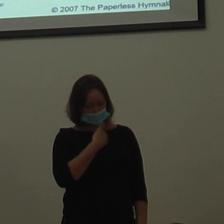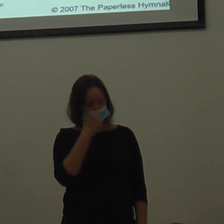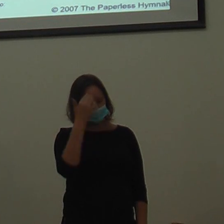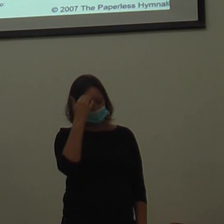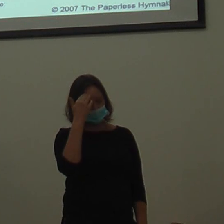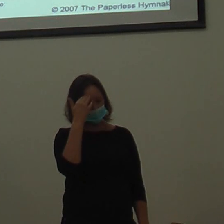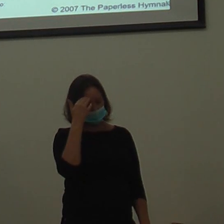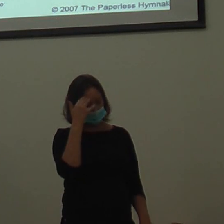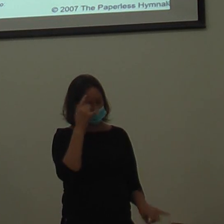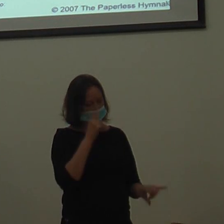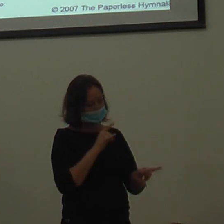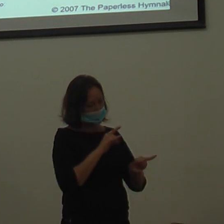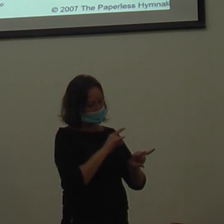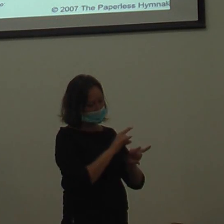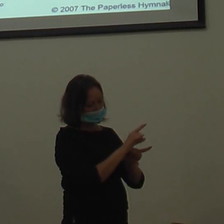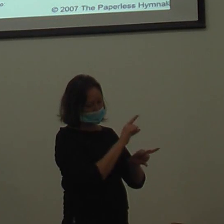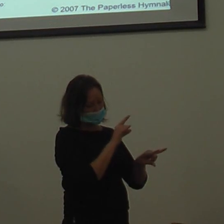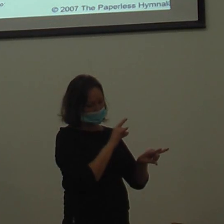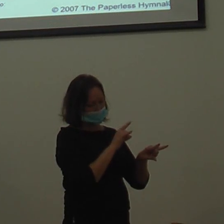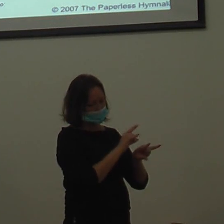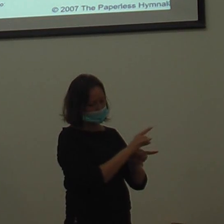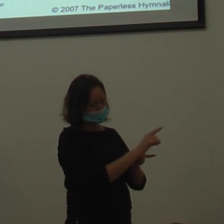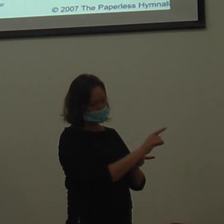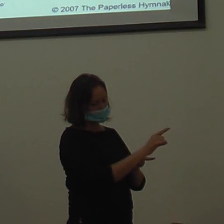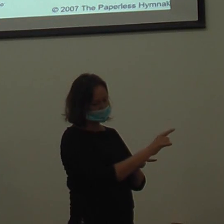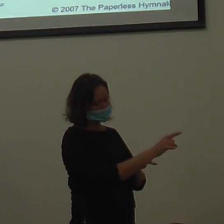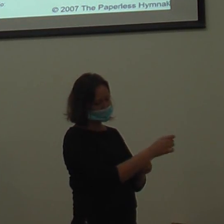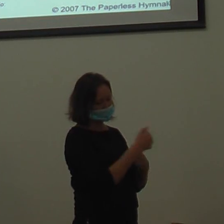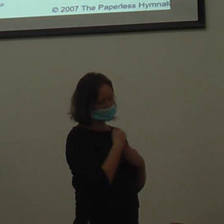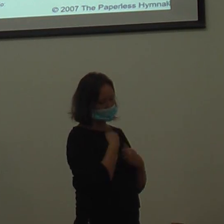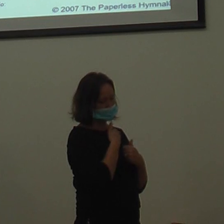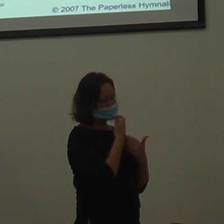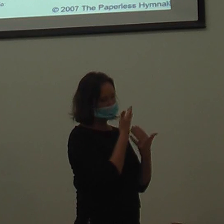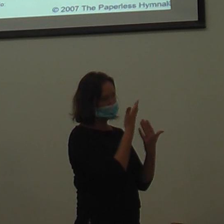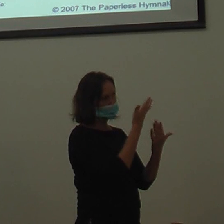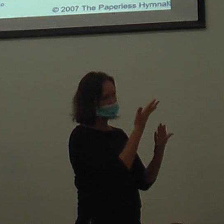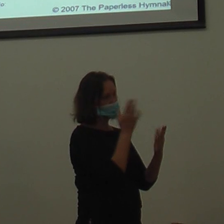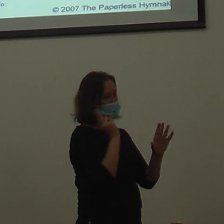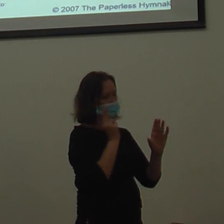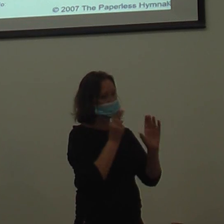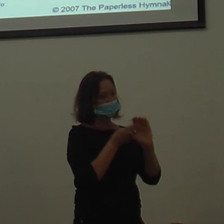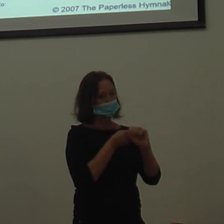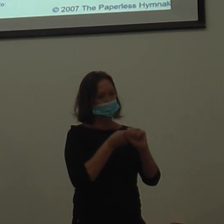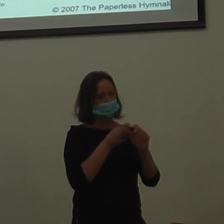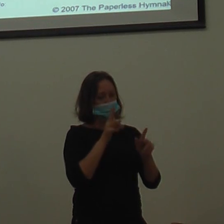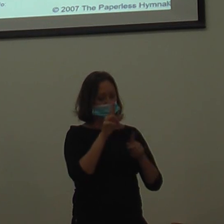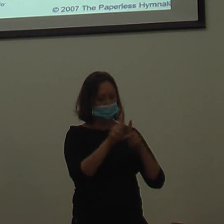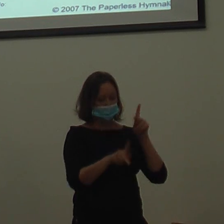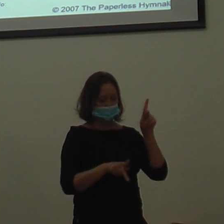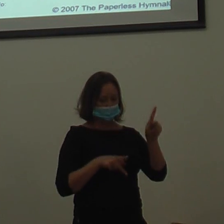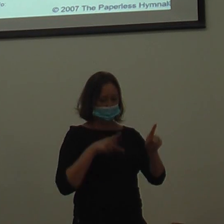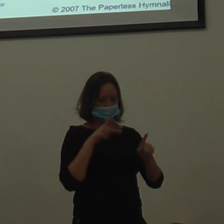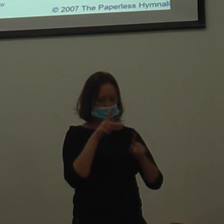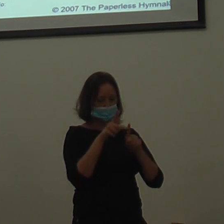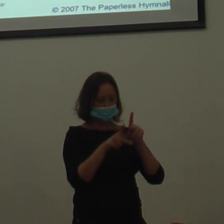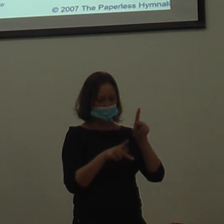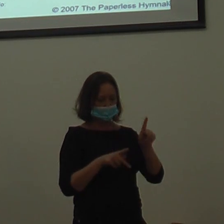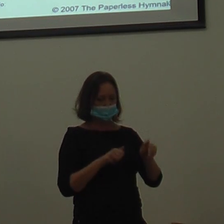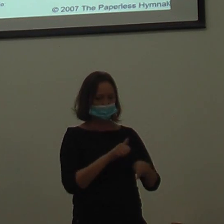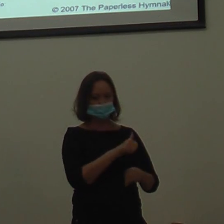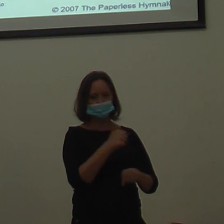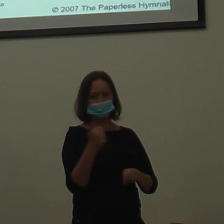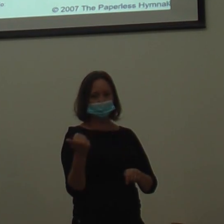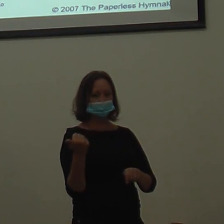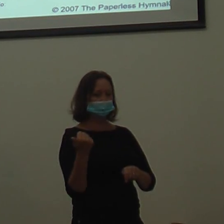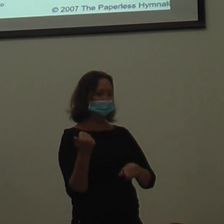Shame, I hear my mocking voice